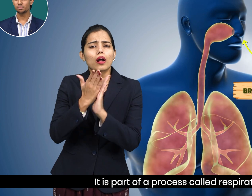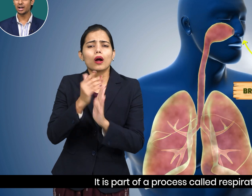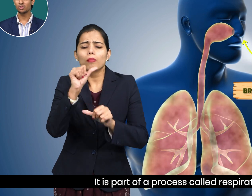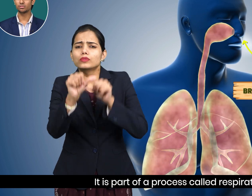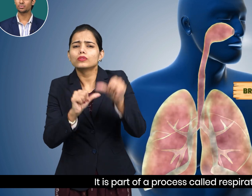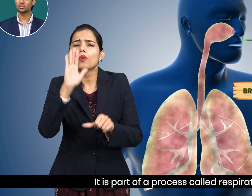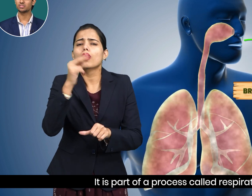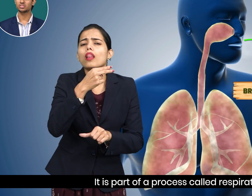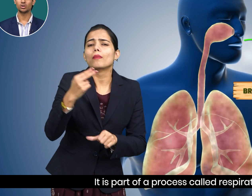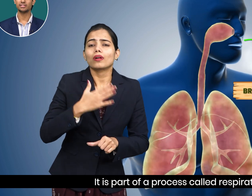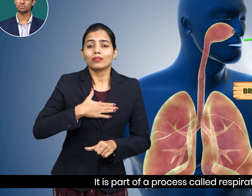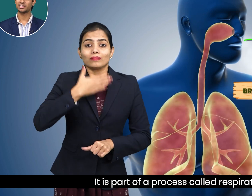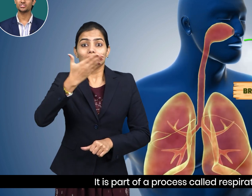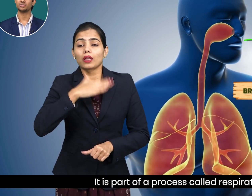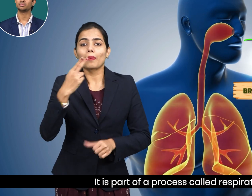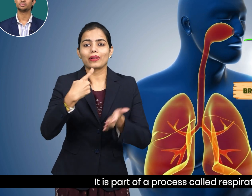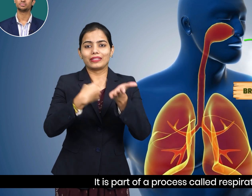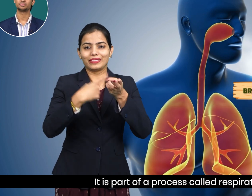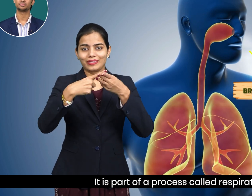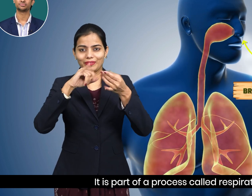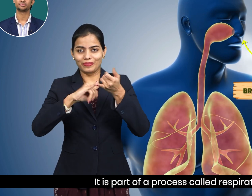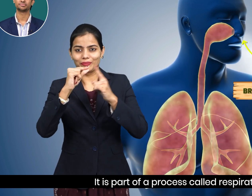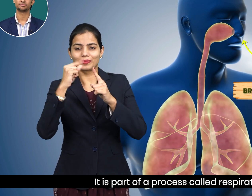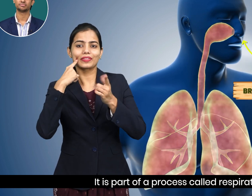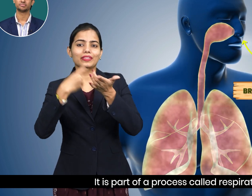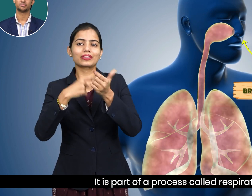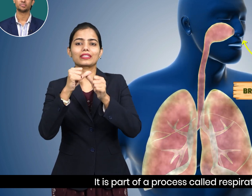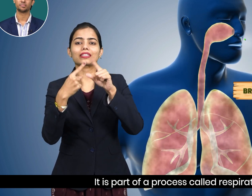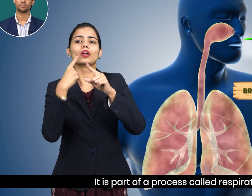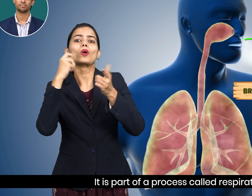It is part of a process called respiration.